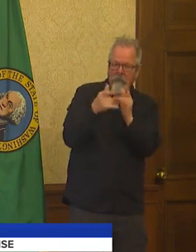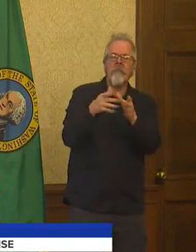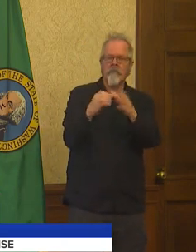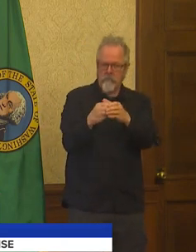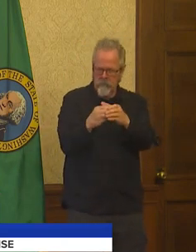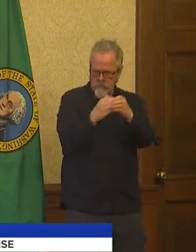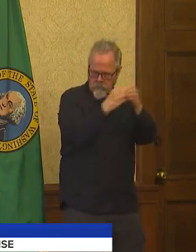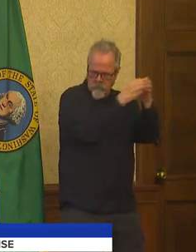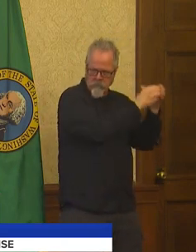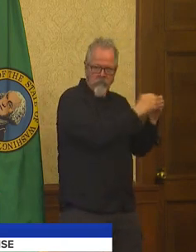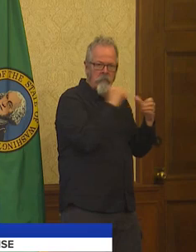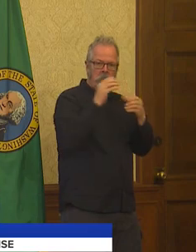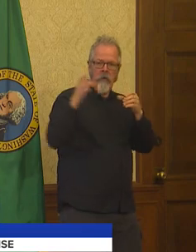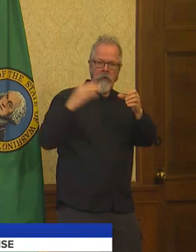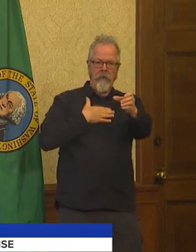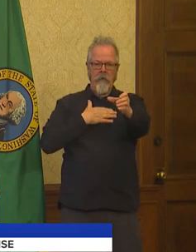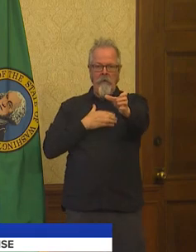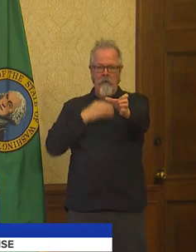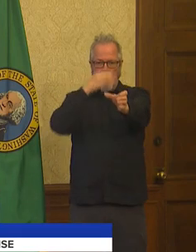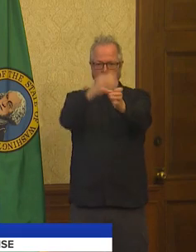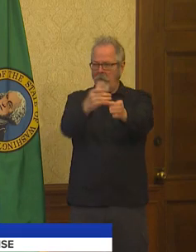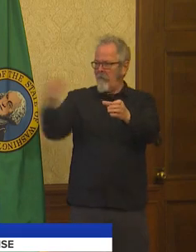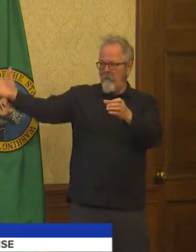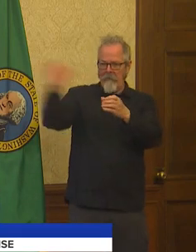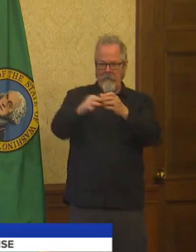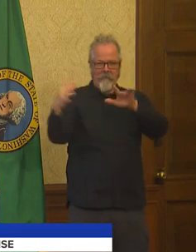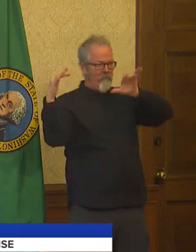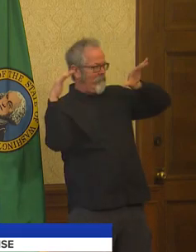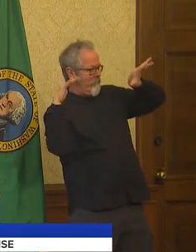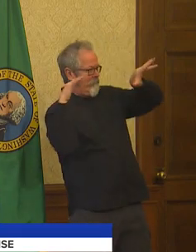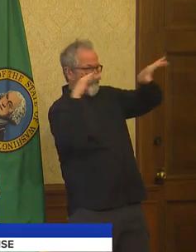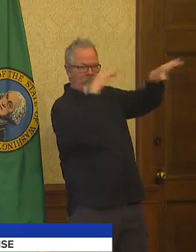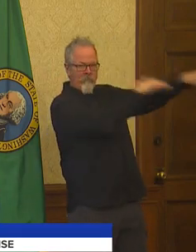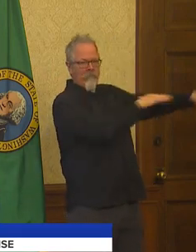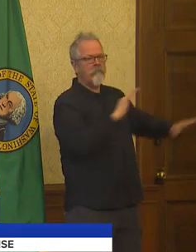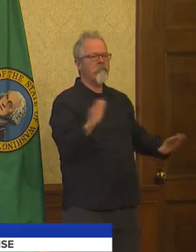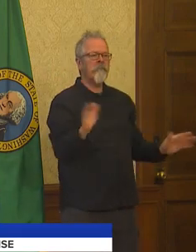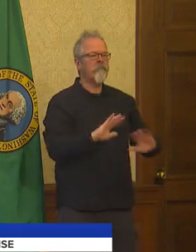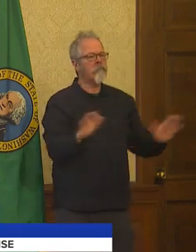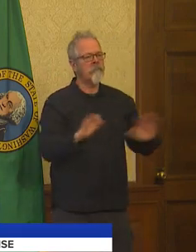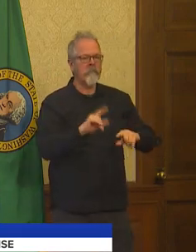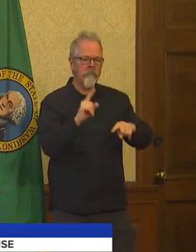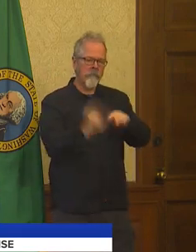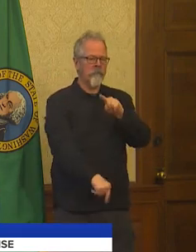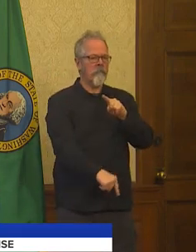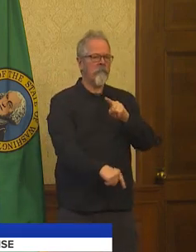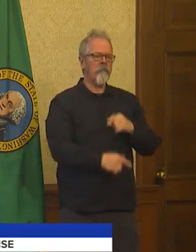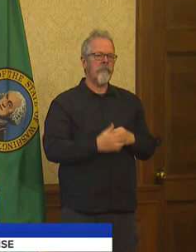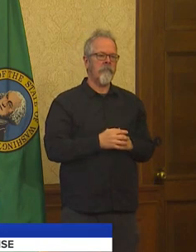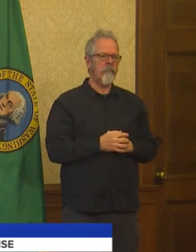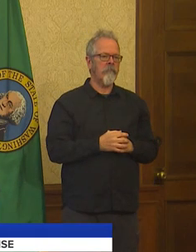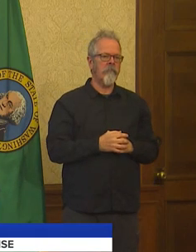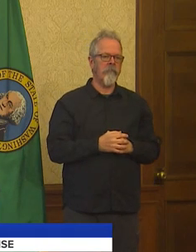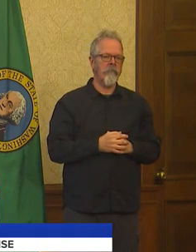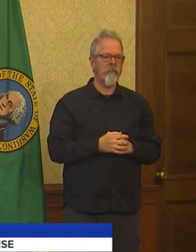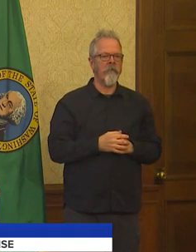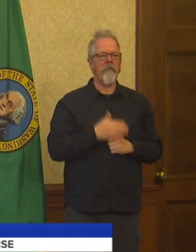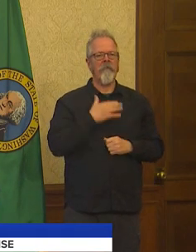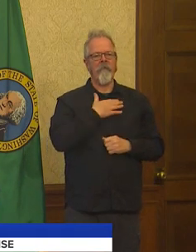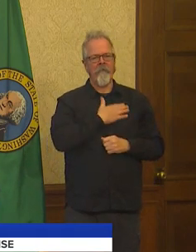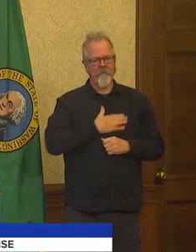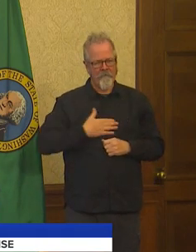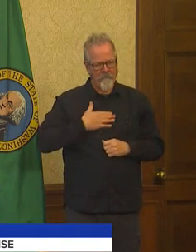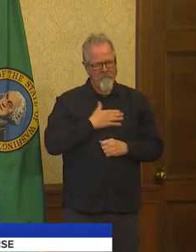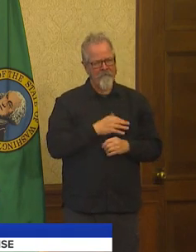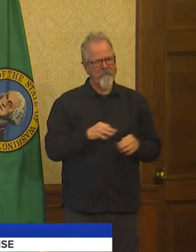extent humanly possible. We should limit unnecessary travel and not make overnight trips to recreate.